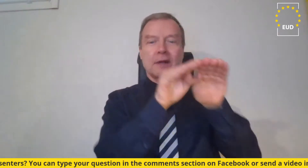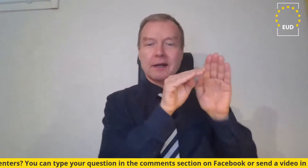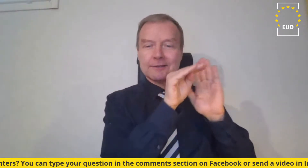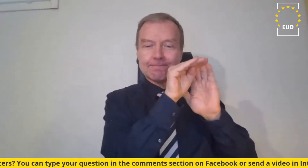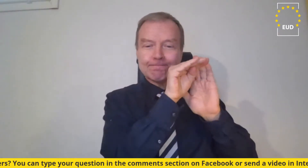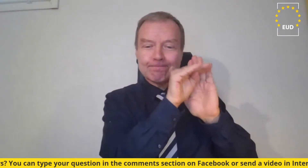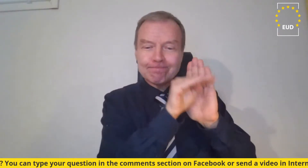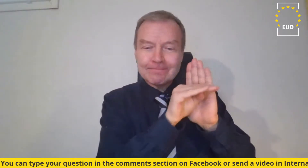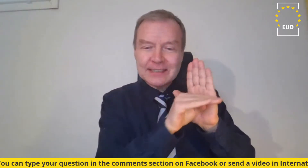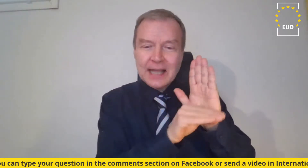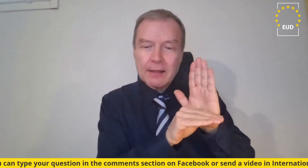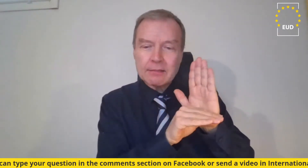do.